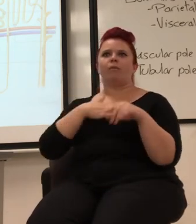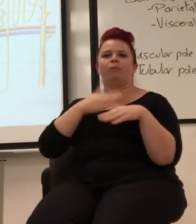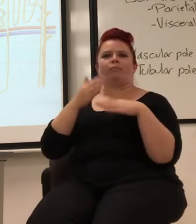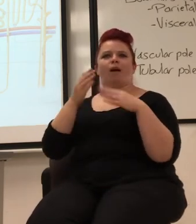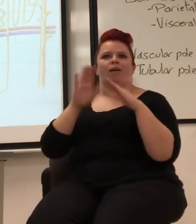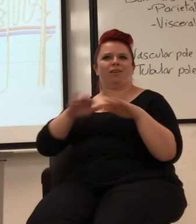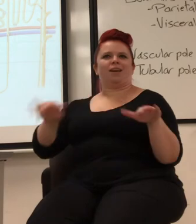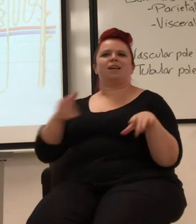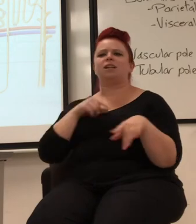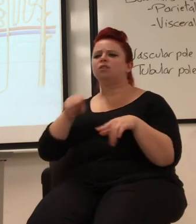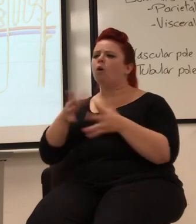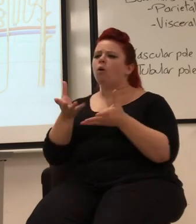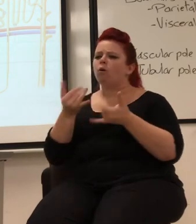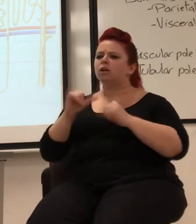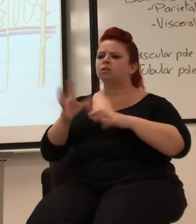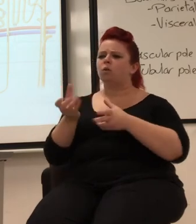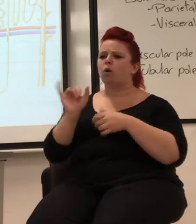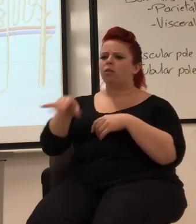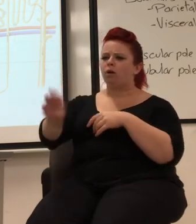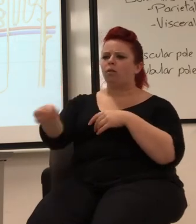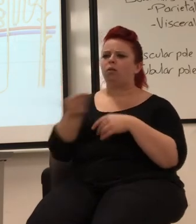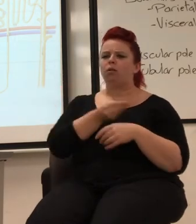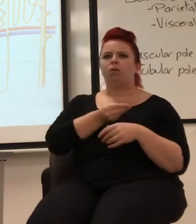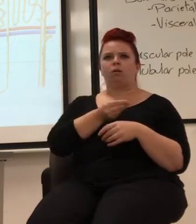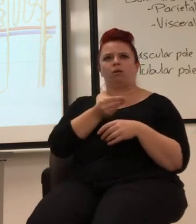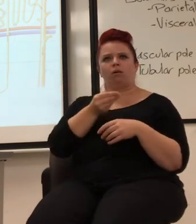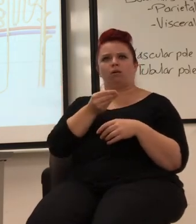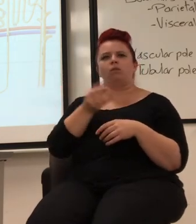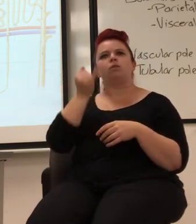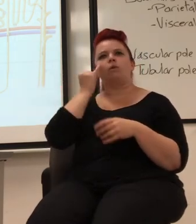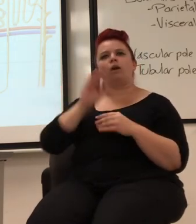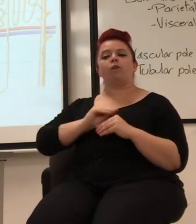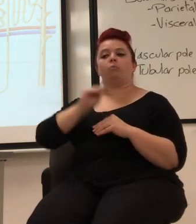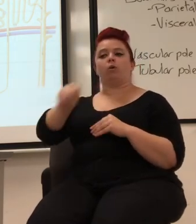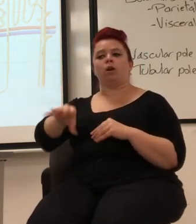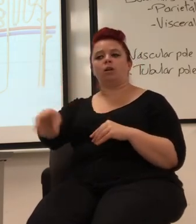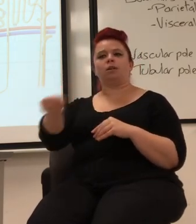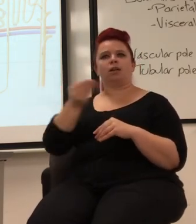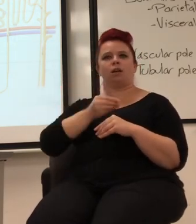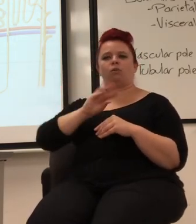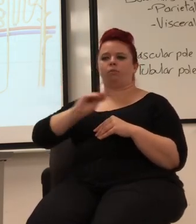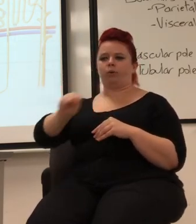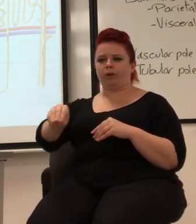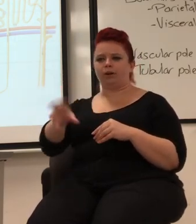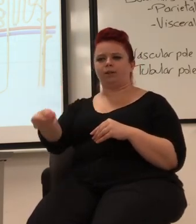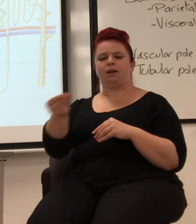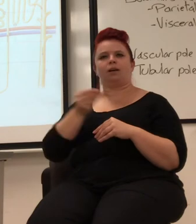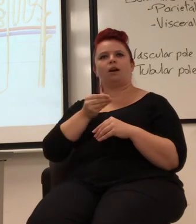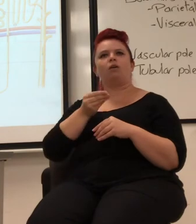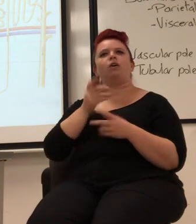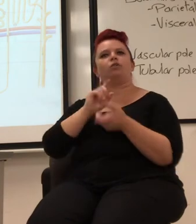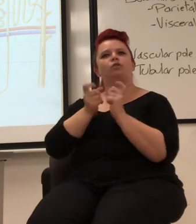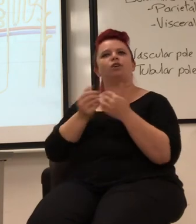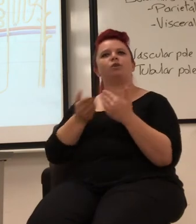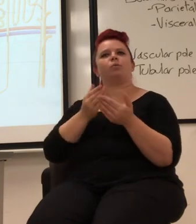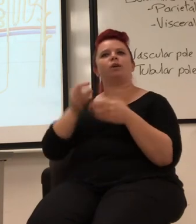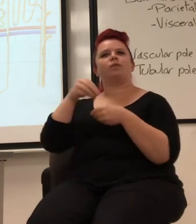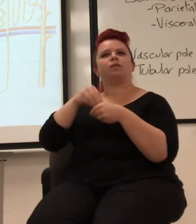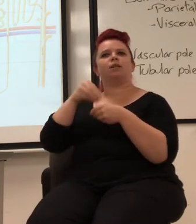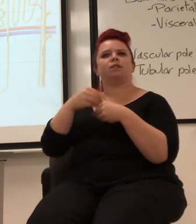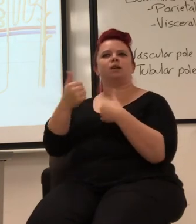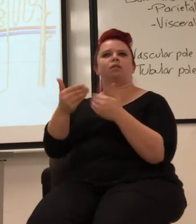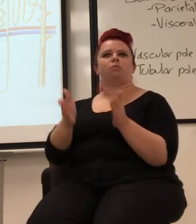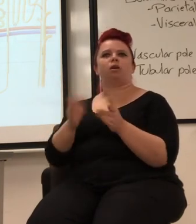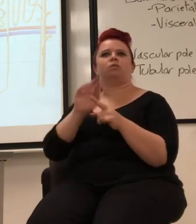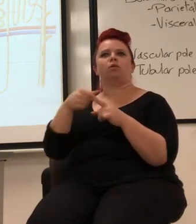out. Okay, so when I put it in the box and take it out, put it in the box, take it out, I'm modifying what's in the box. So when I put